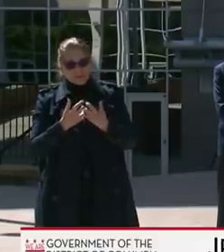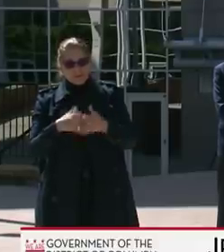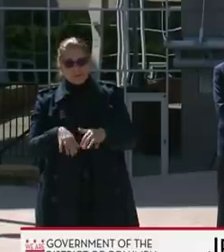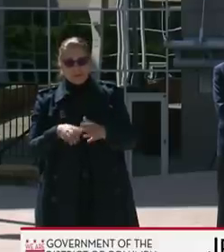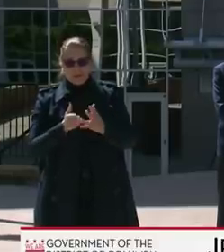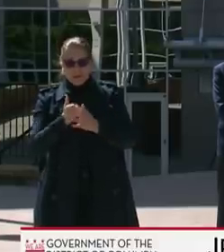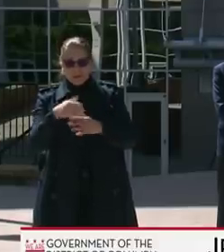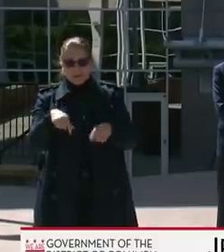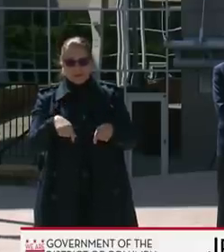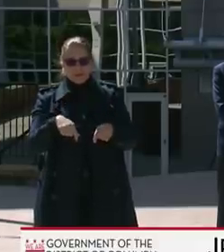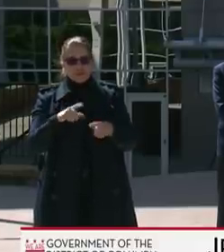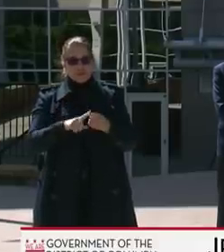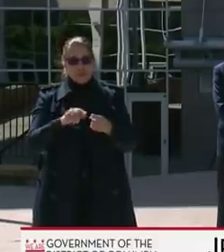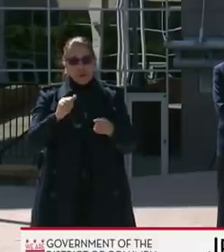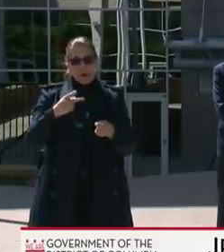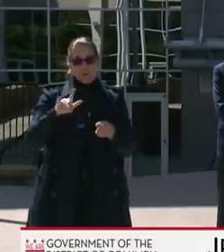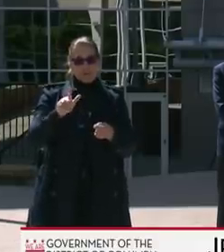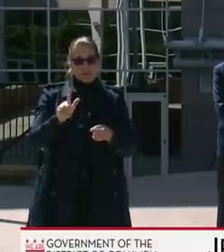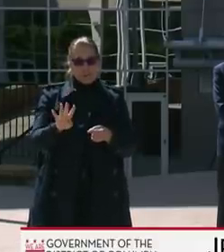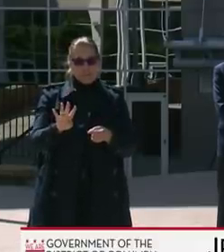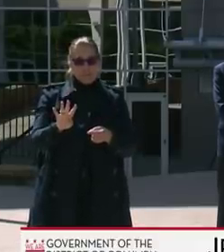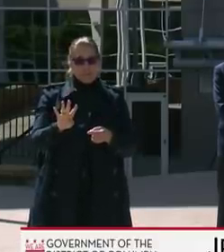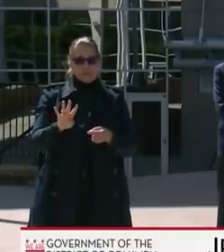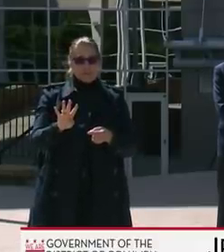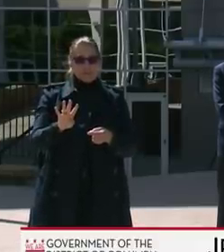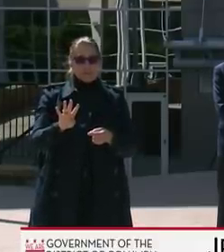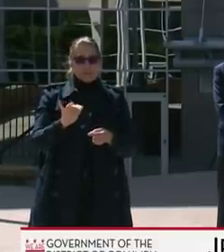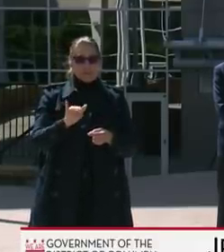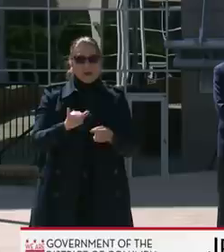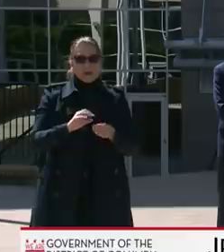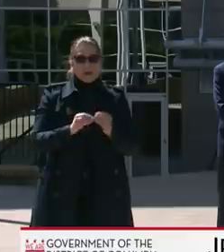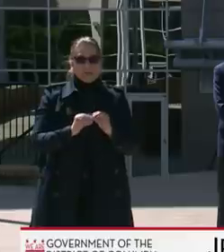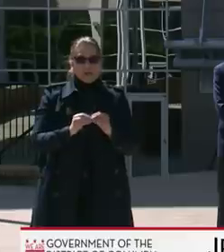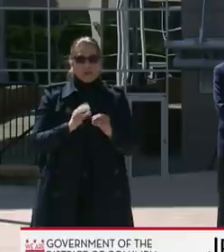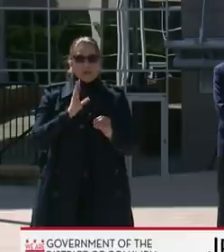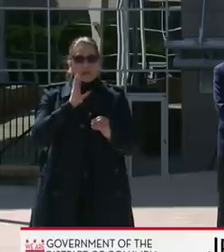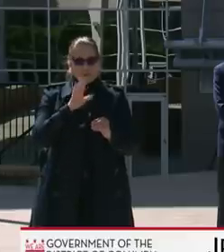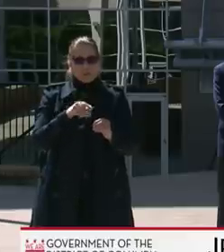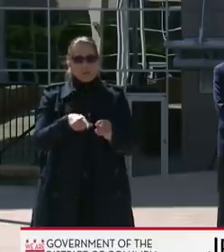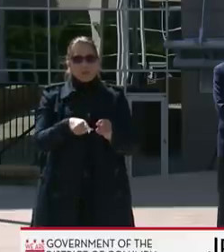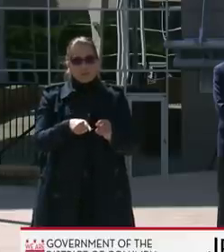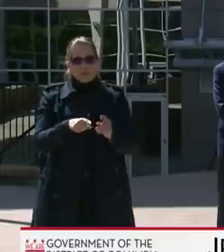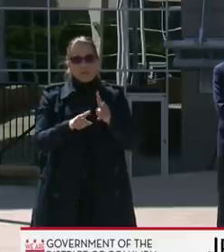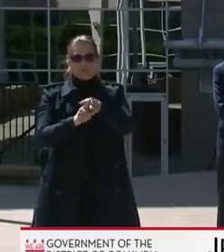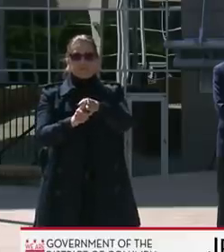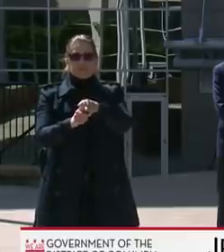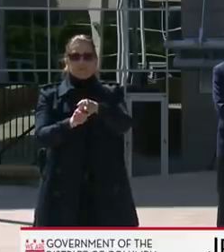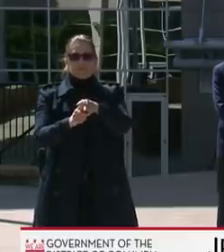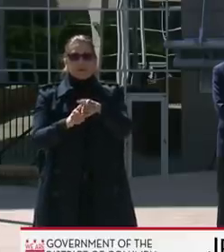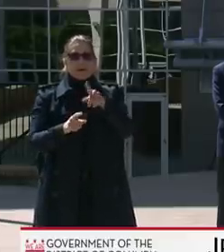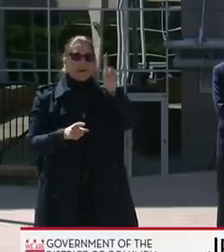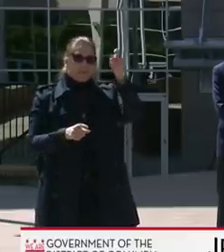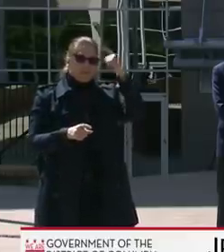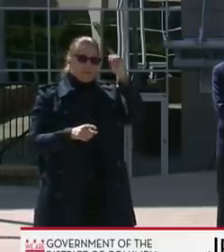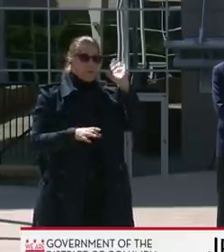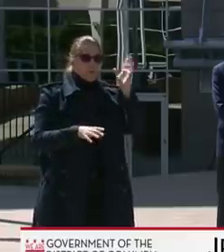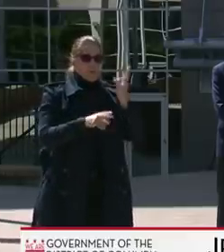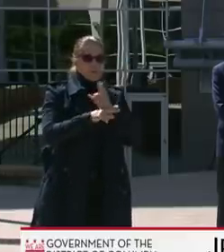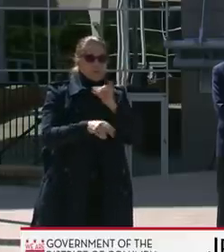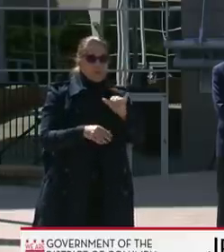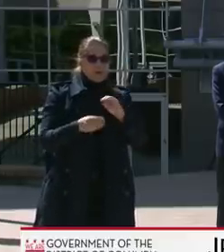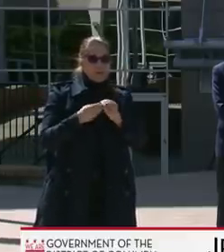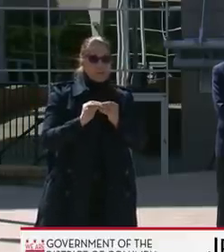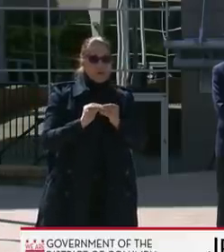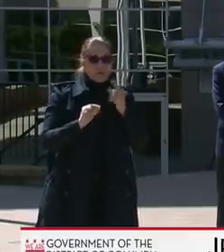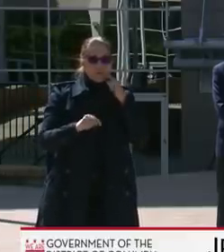that number that we put into our official letter will be the number that the government will balance to for the current year and through the financial